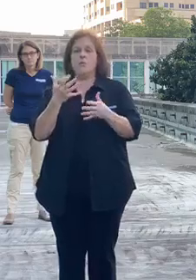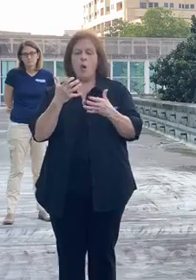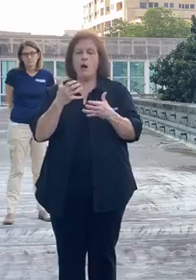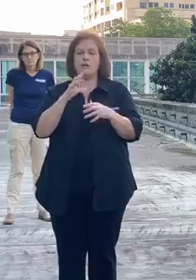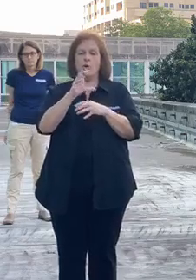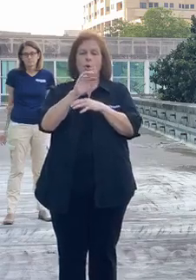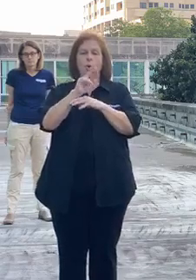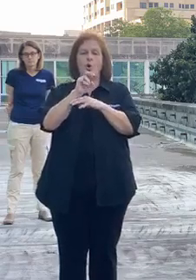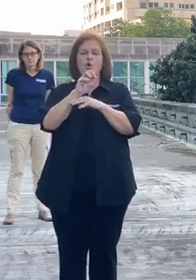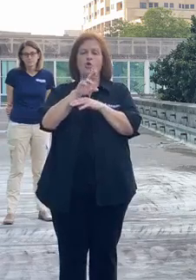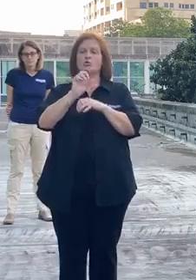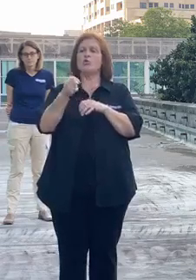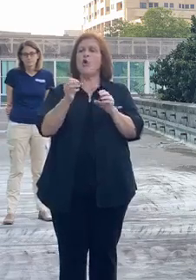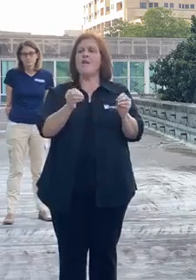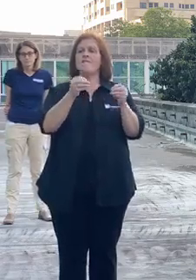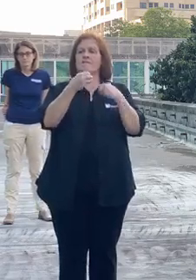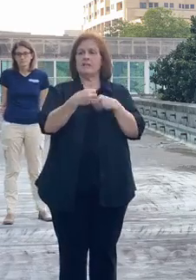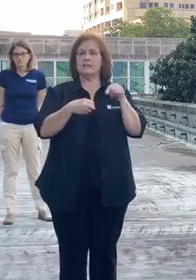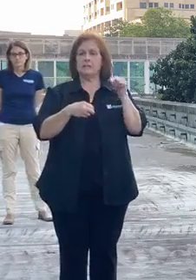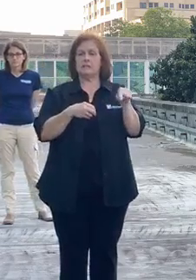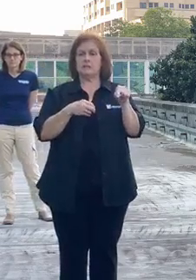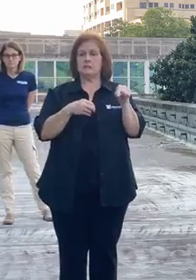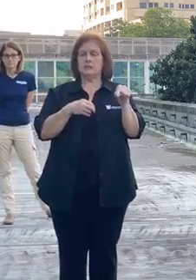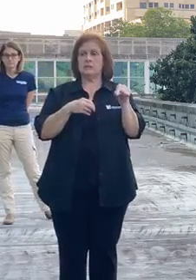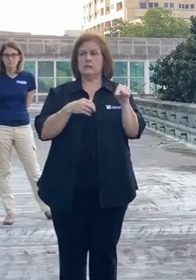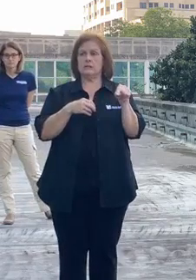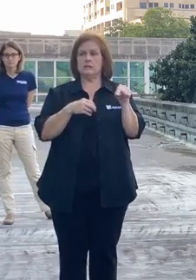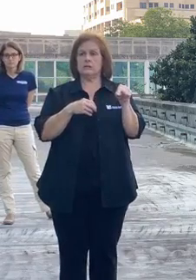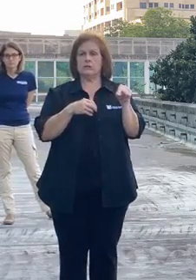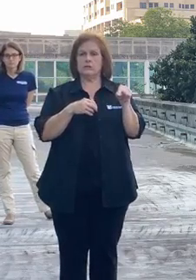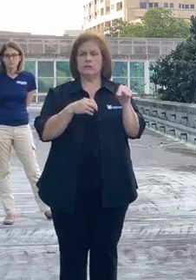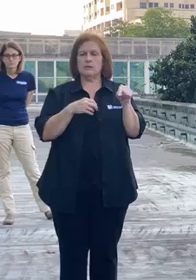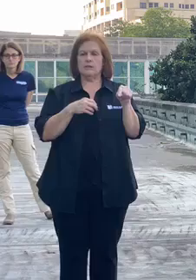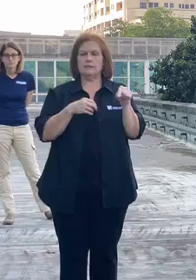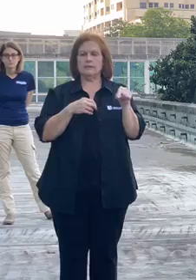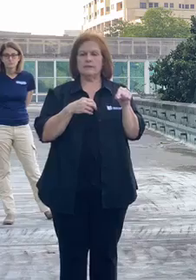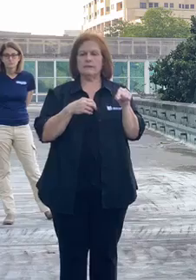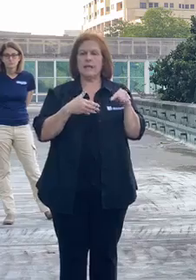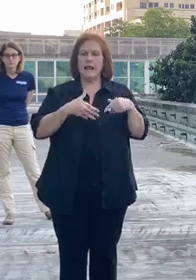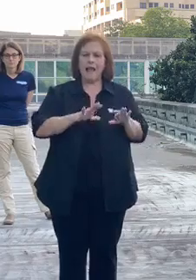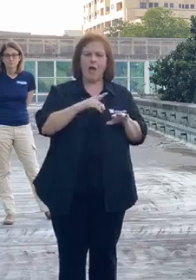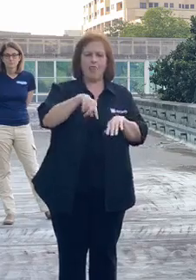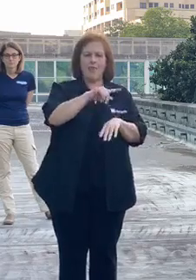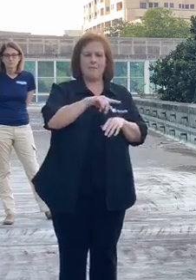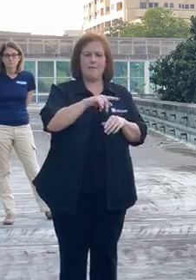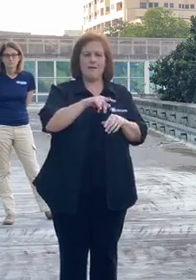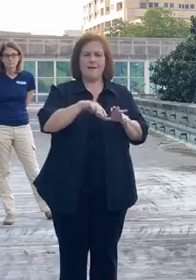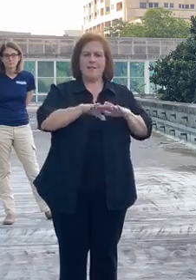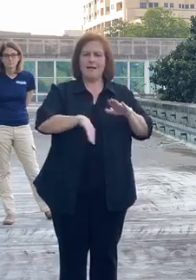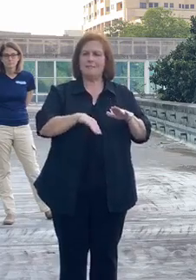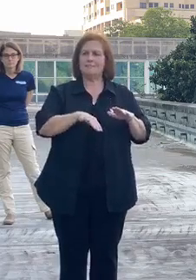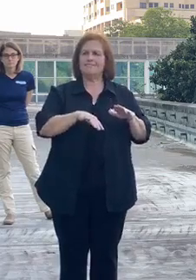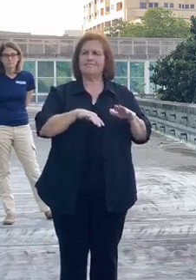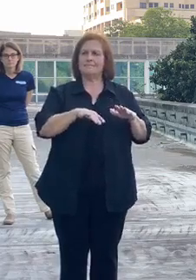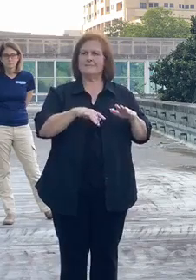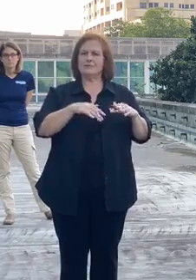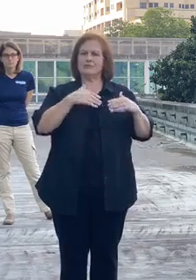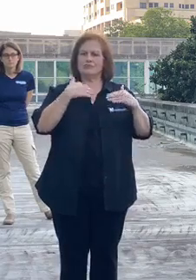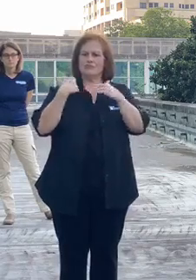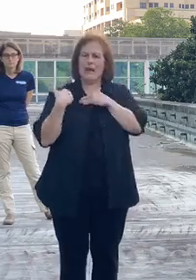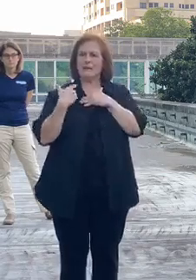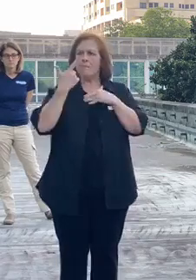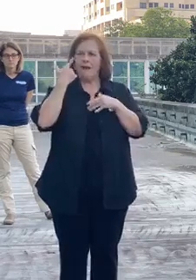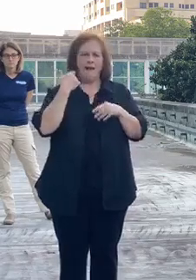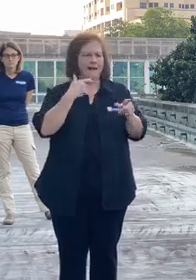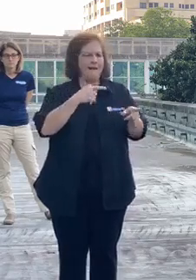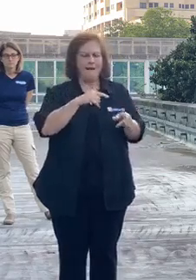the coroner's office to kind of alleviate the burden that they're experiencing because of a lack of capacity.